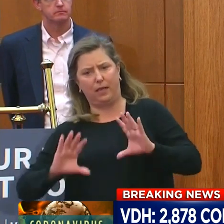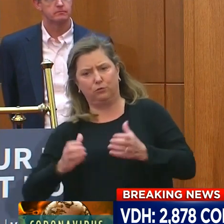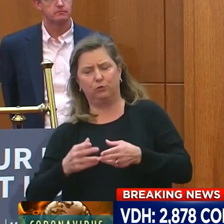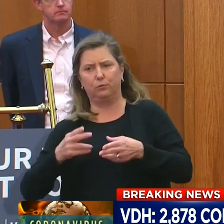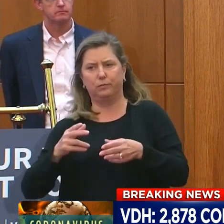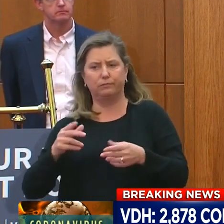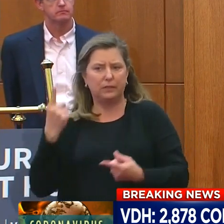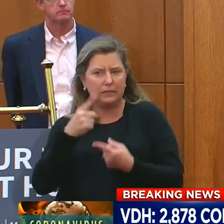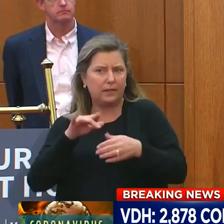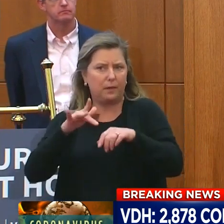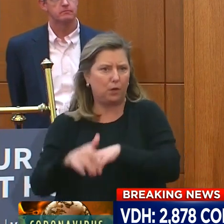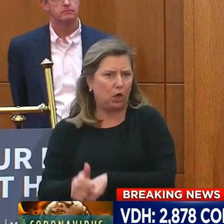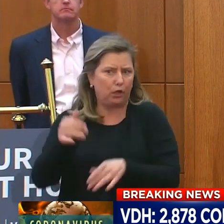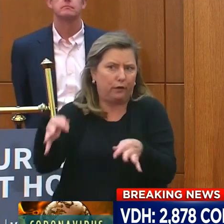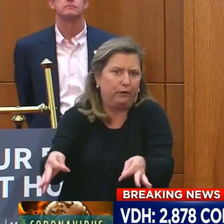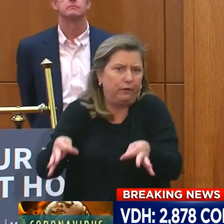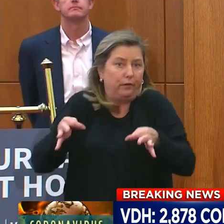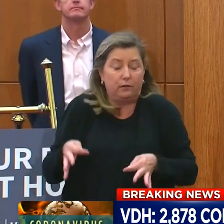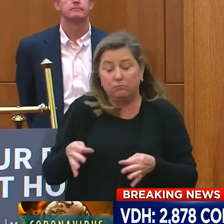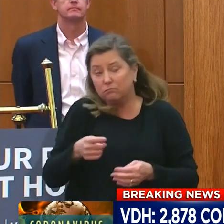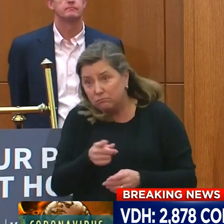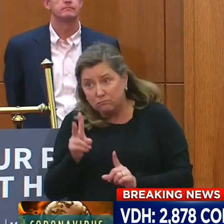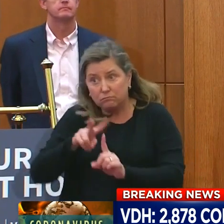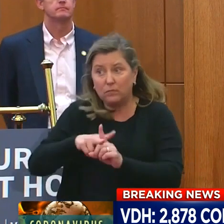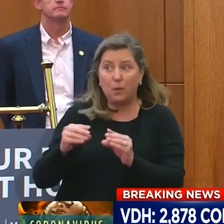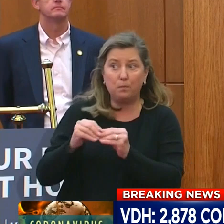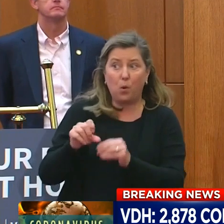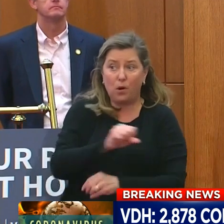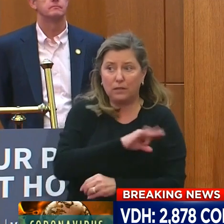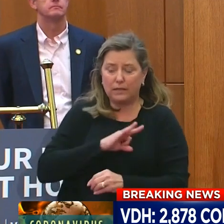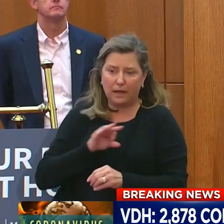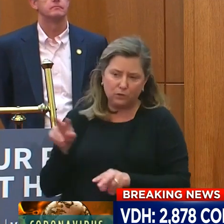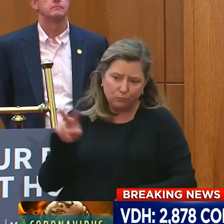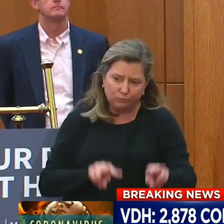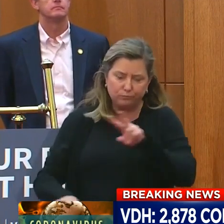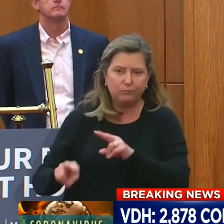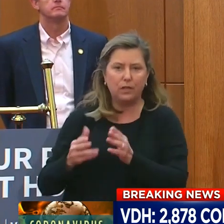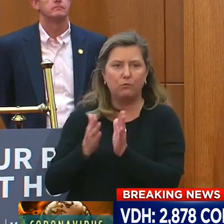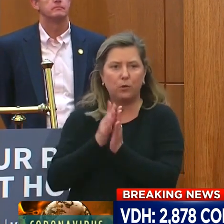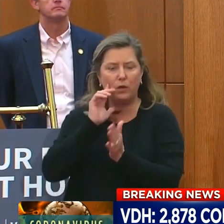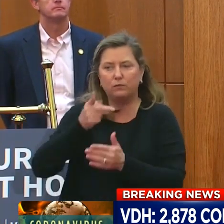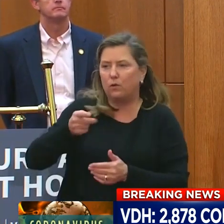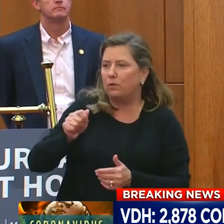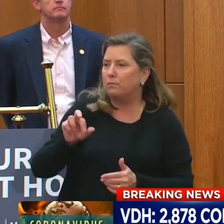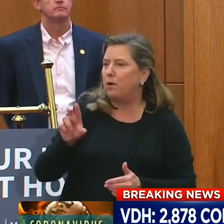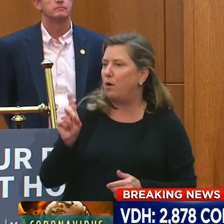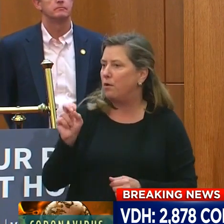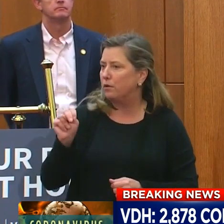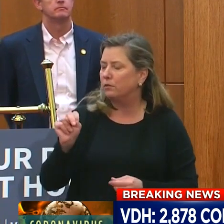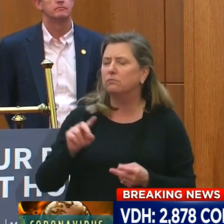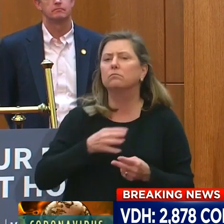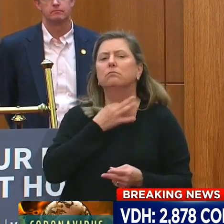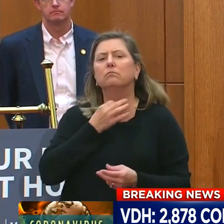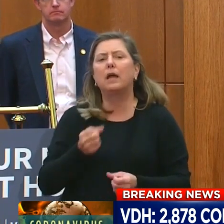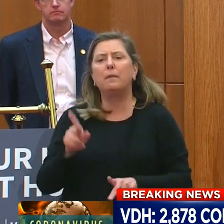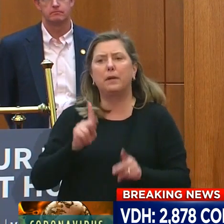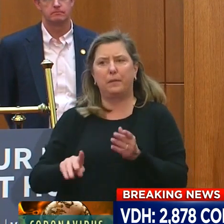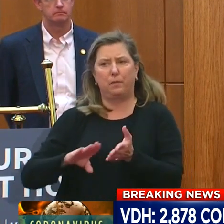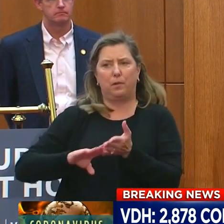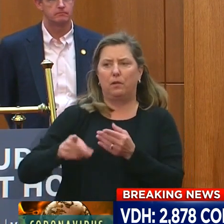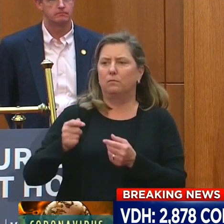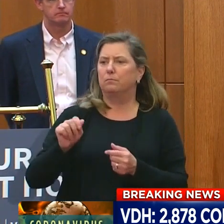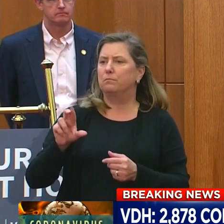sooner? Have you assigned additional staff to review pardon requests? And how many people have you pardoned since COVID